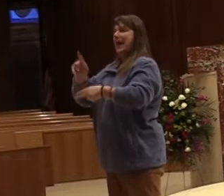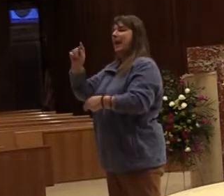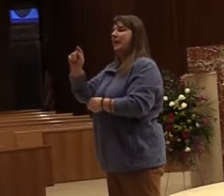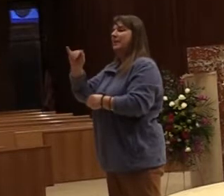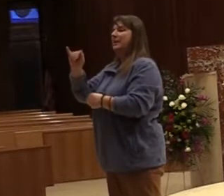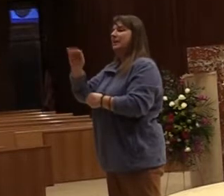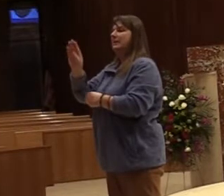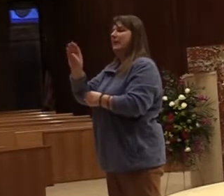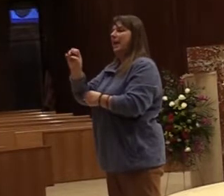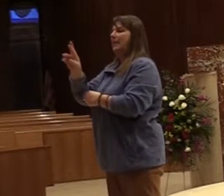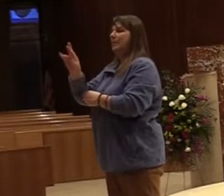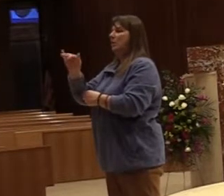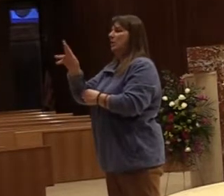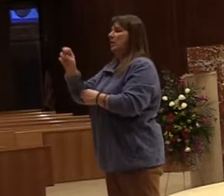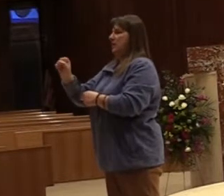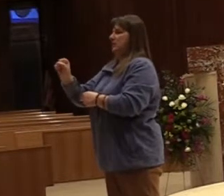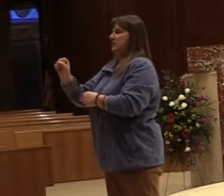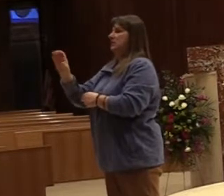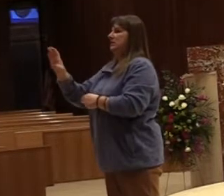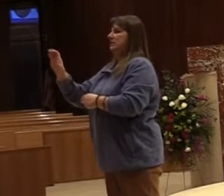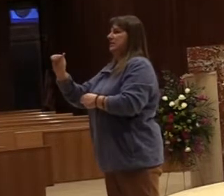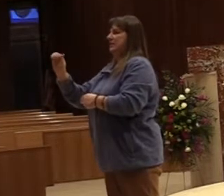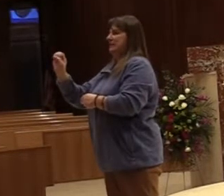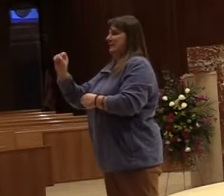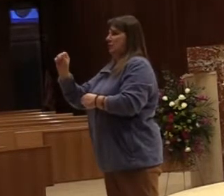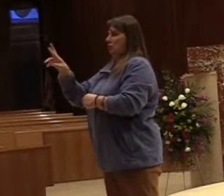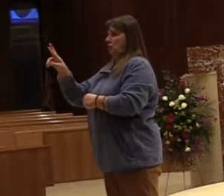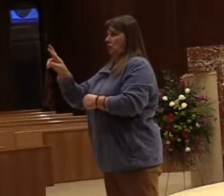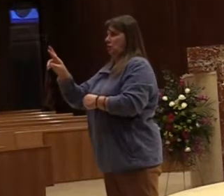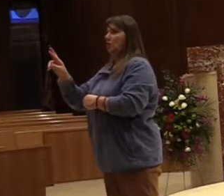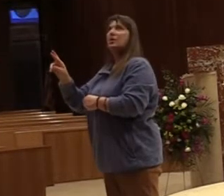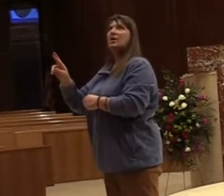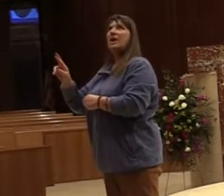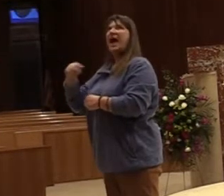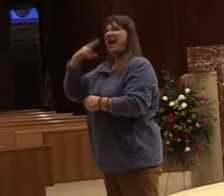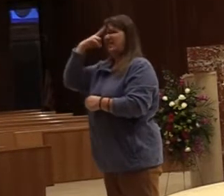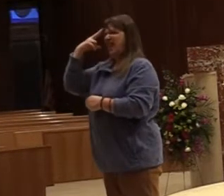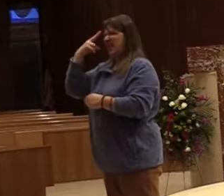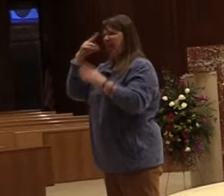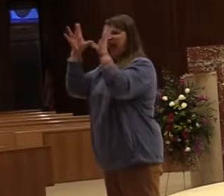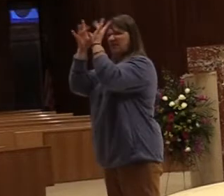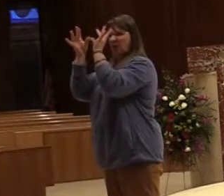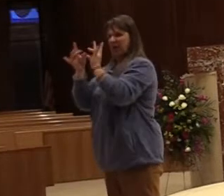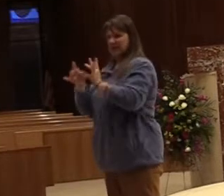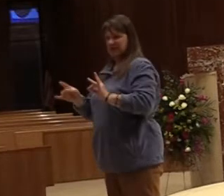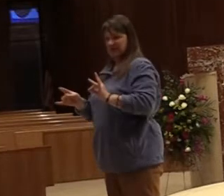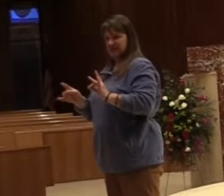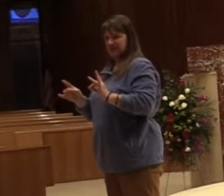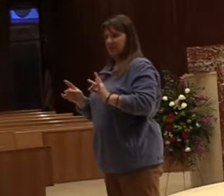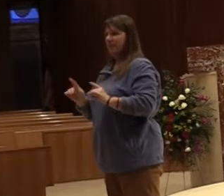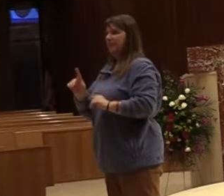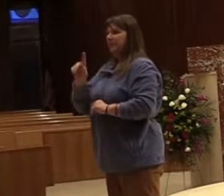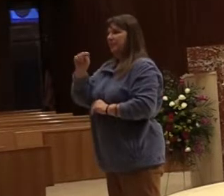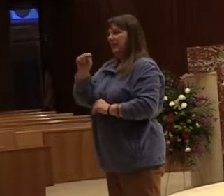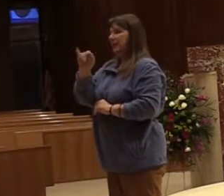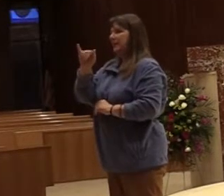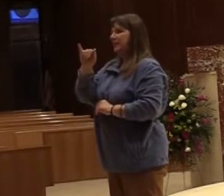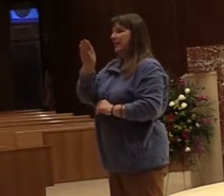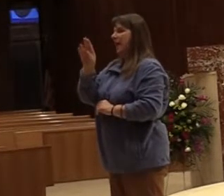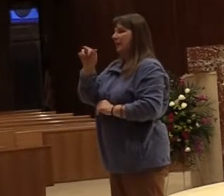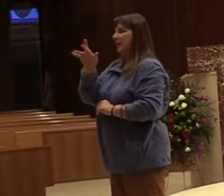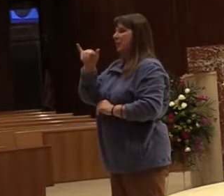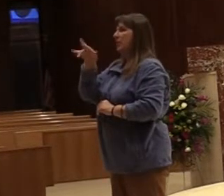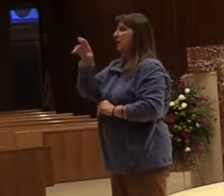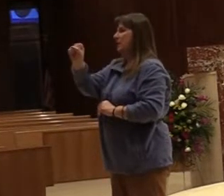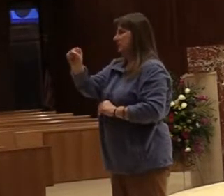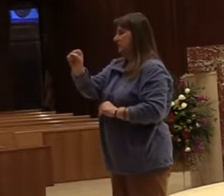on the coin, which is Latin and kind of hard to read because it's an old coin. What is that in English? Tiberius Caesar, a